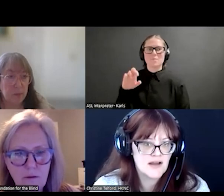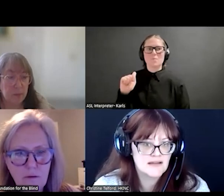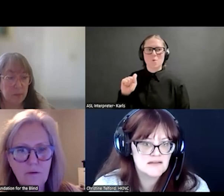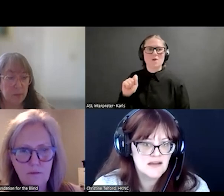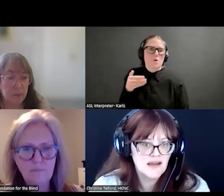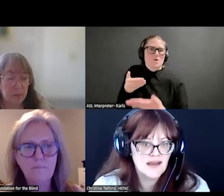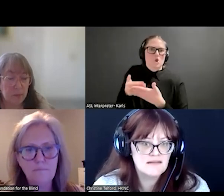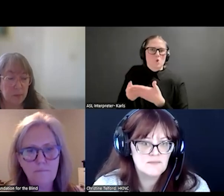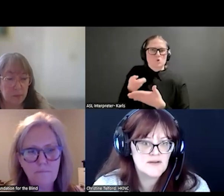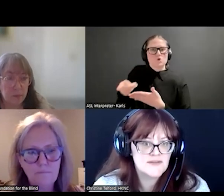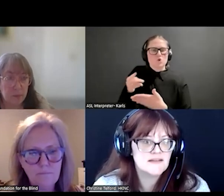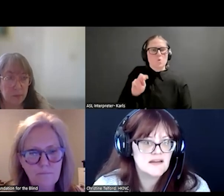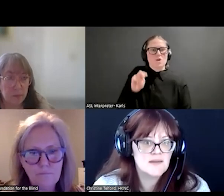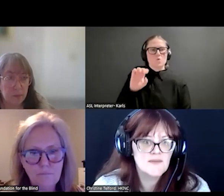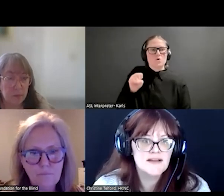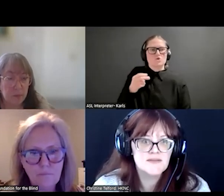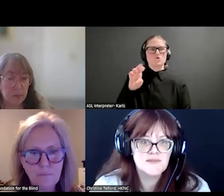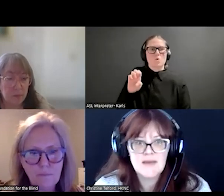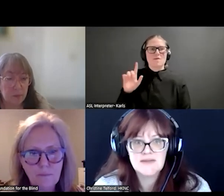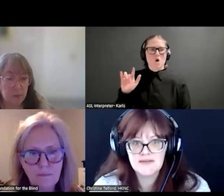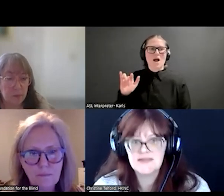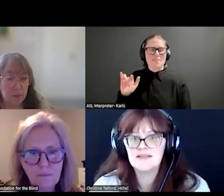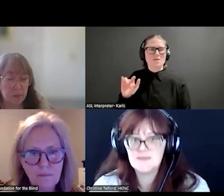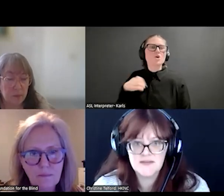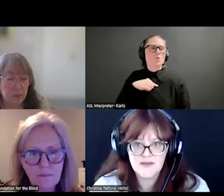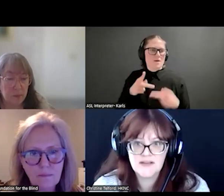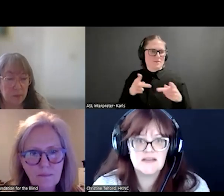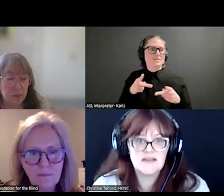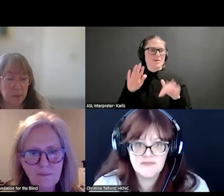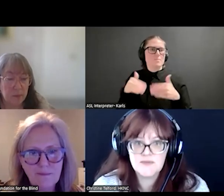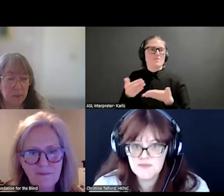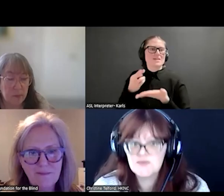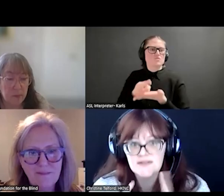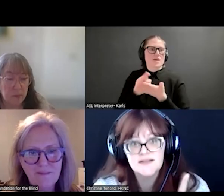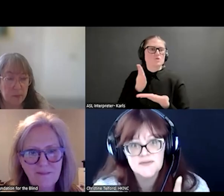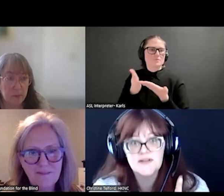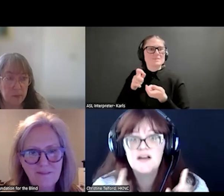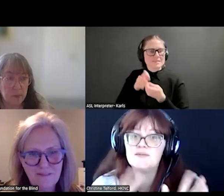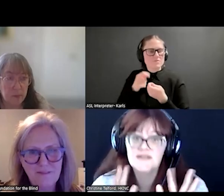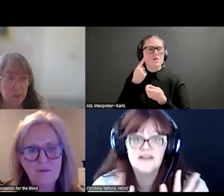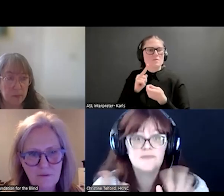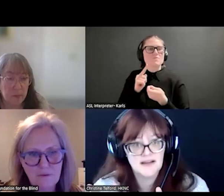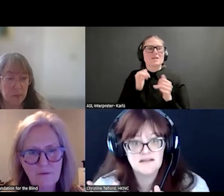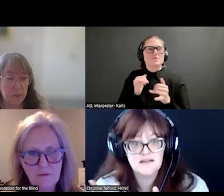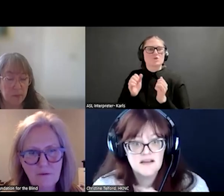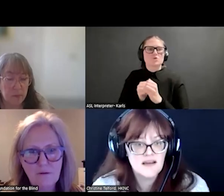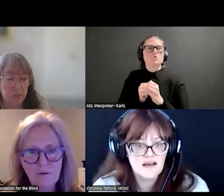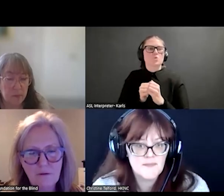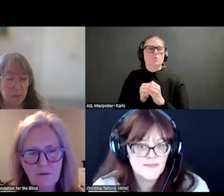Long Island, and we're a facility that provides rehab services specifically to individuals with dual sensory loss or deaf